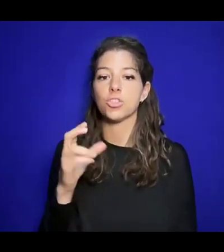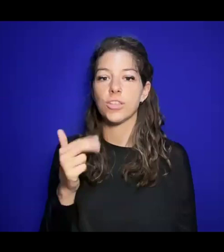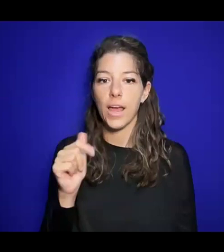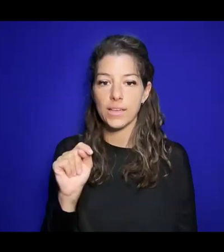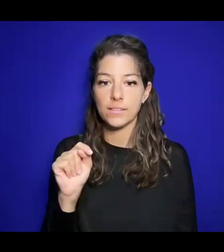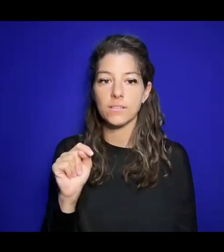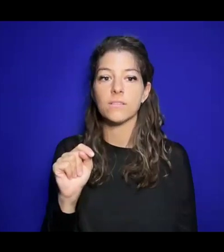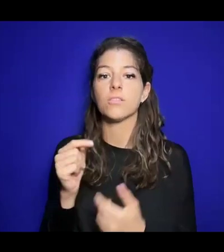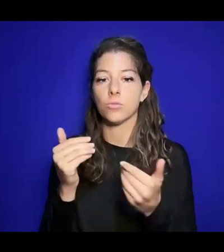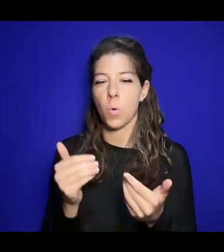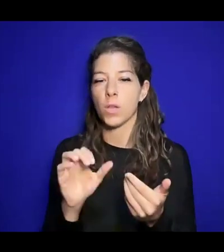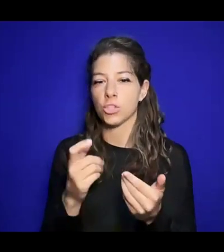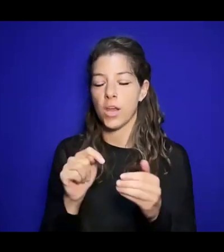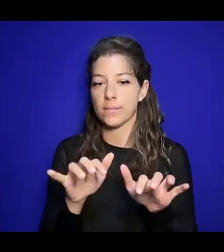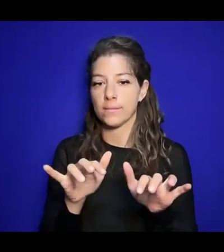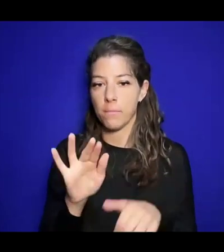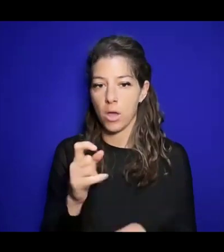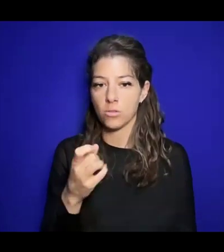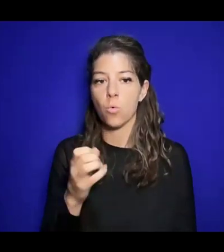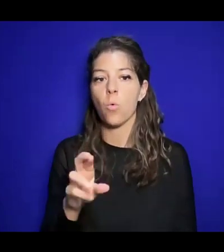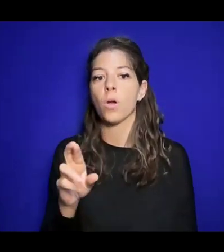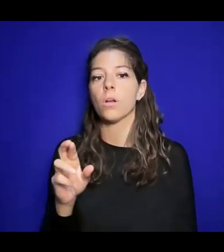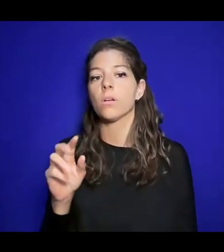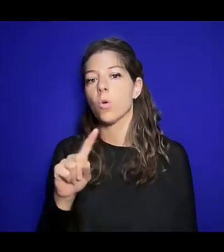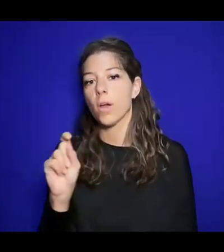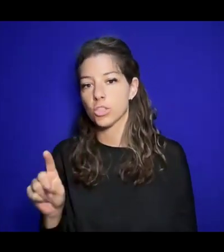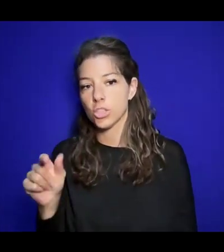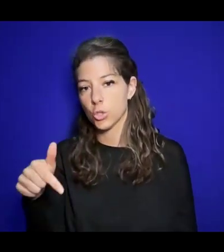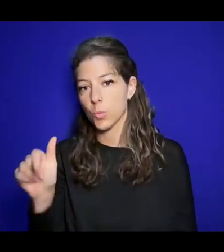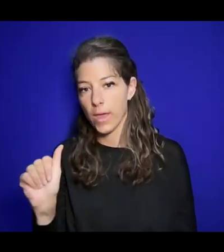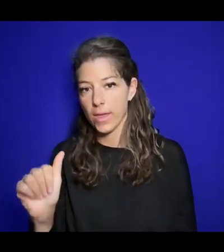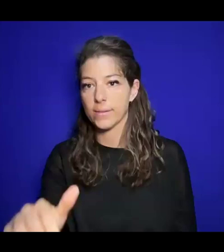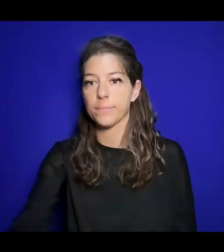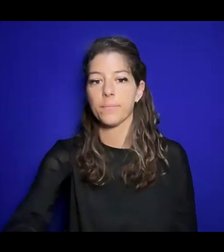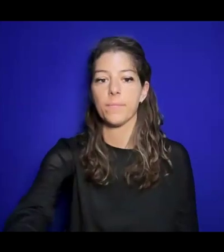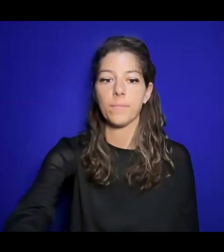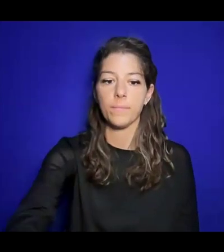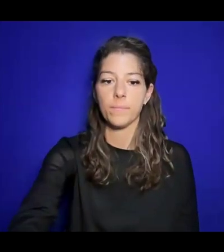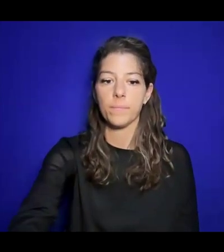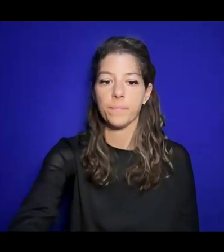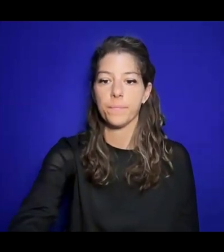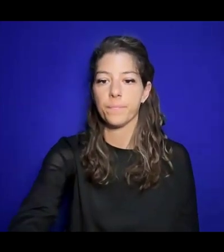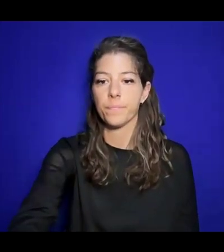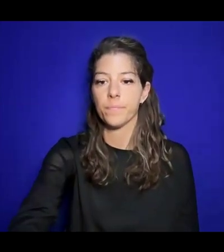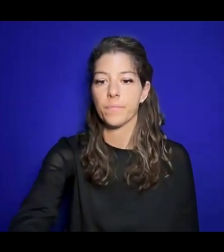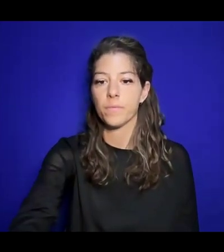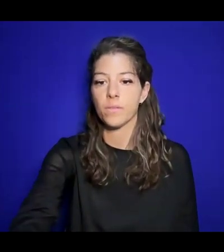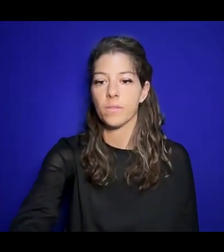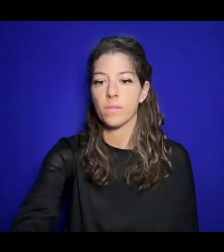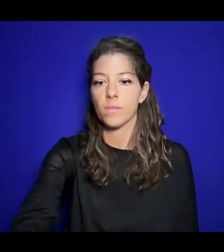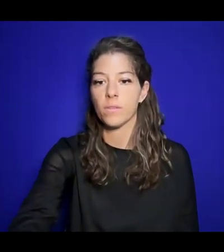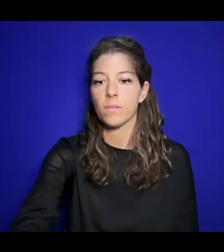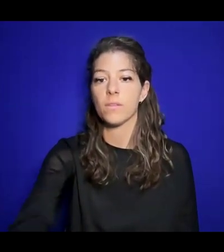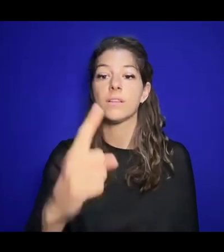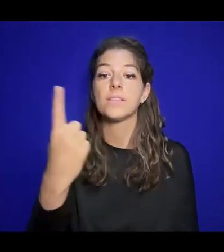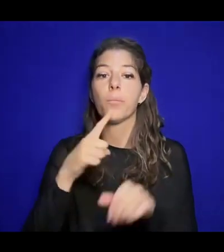so you can put something in the chat box or you can put a question in the Q&A. So I know that somebody wrote in and said